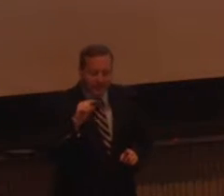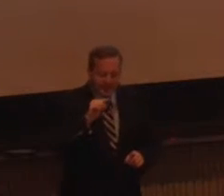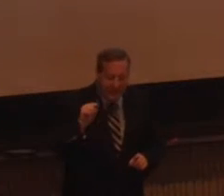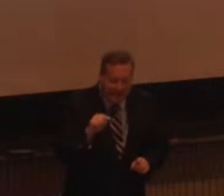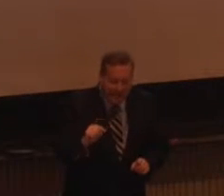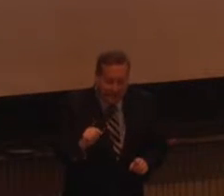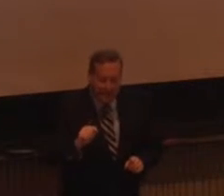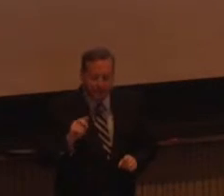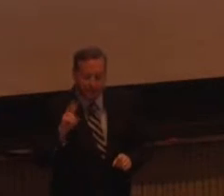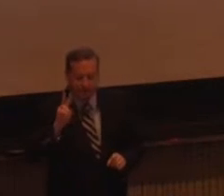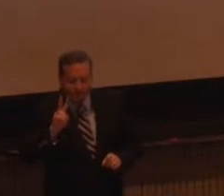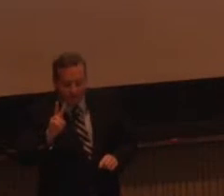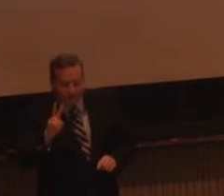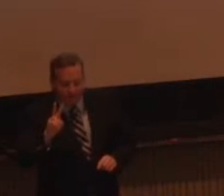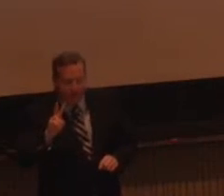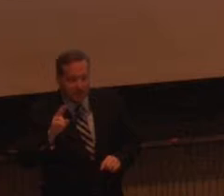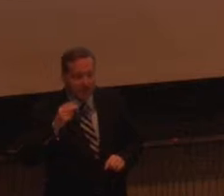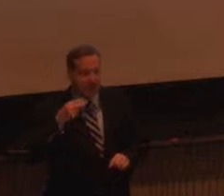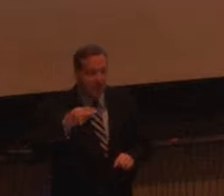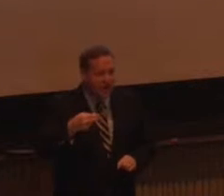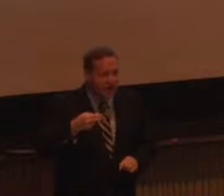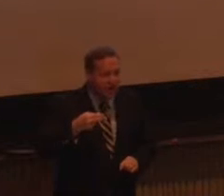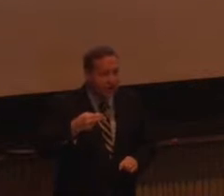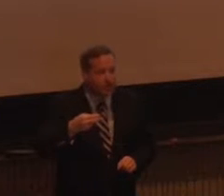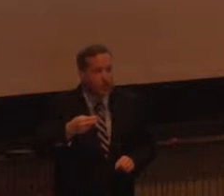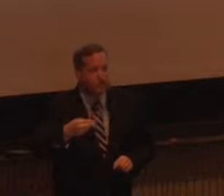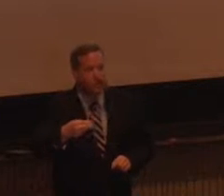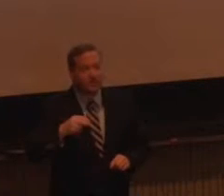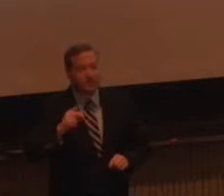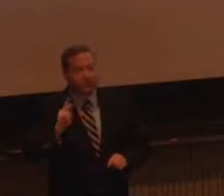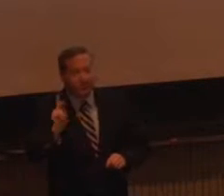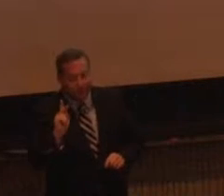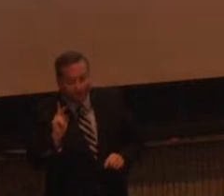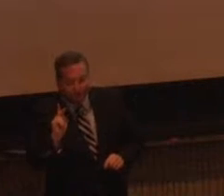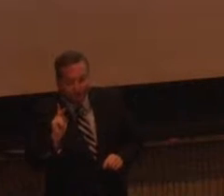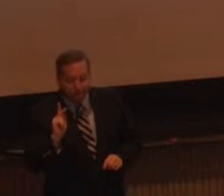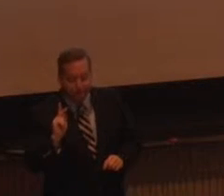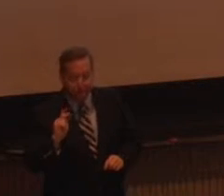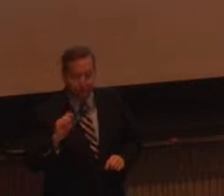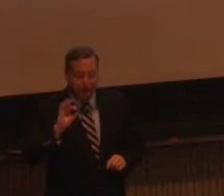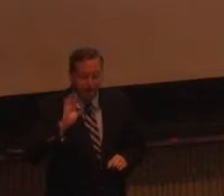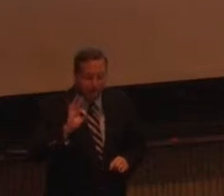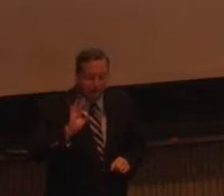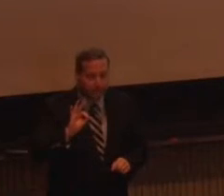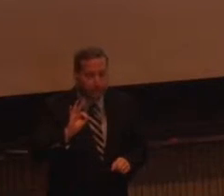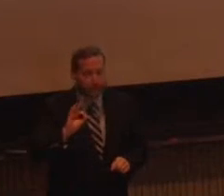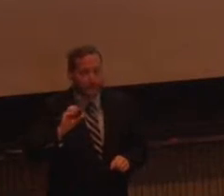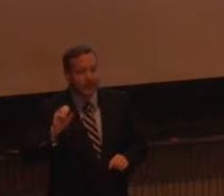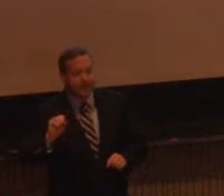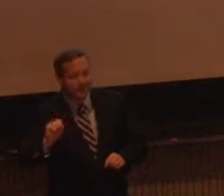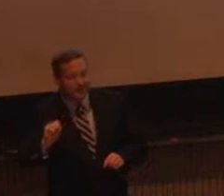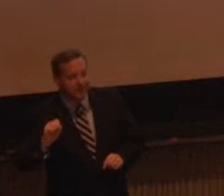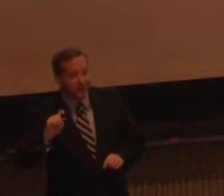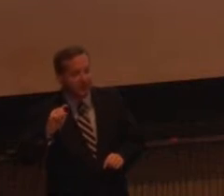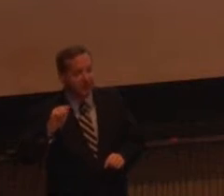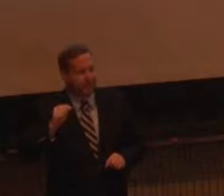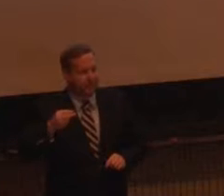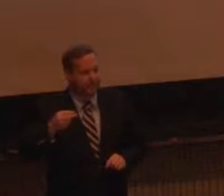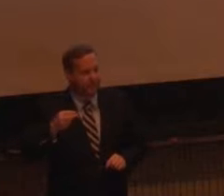And sounds like Z, V, H, K, F,